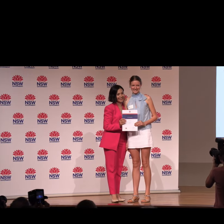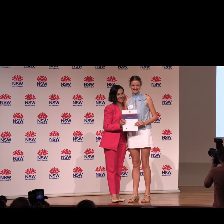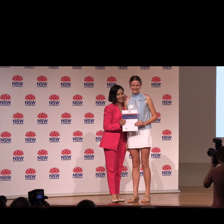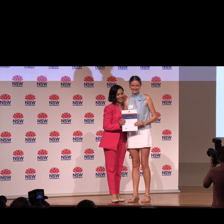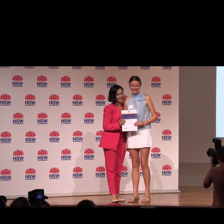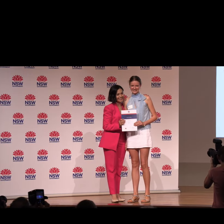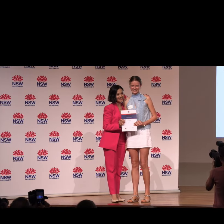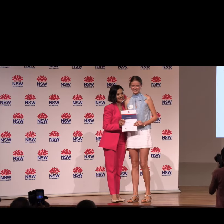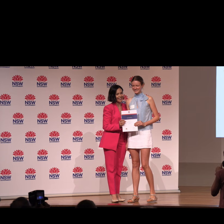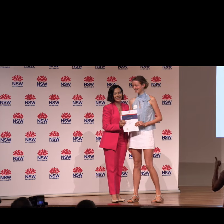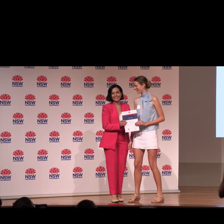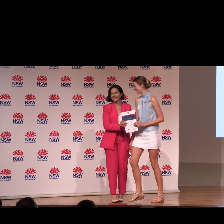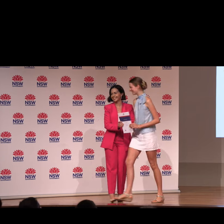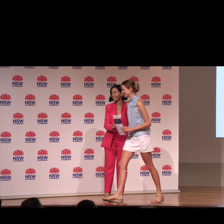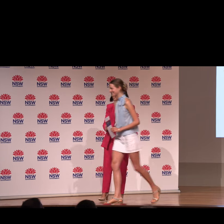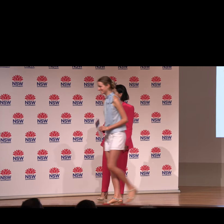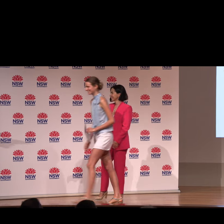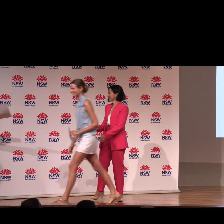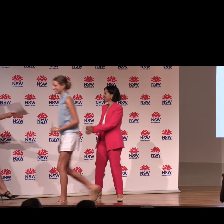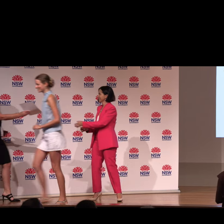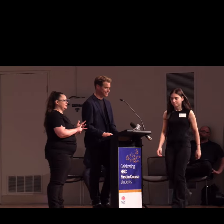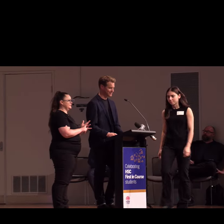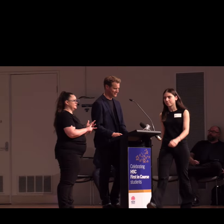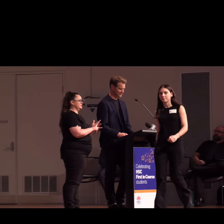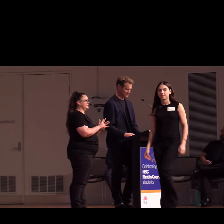Sari Etkind, Rose Bay Secondary College.